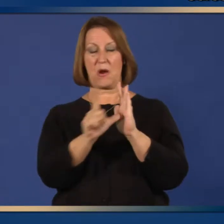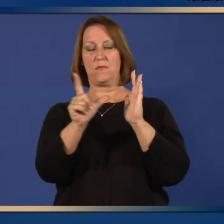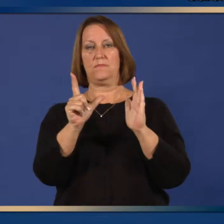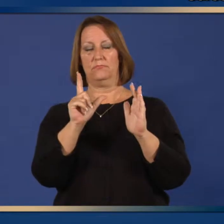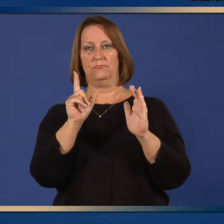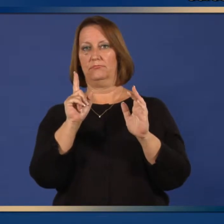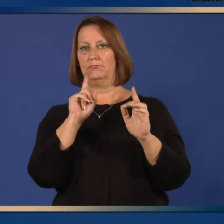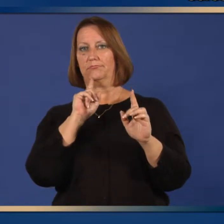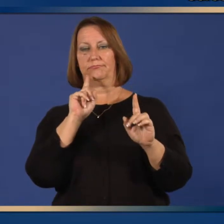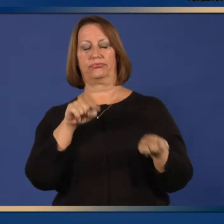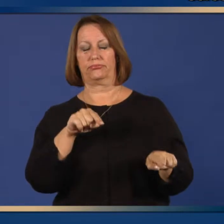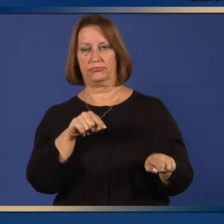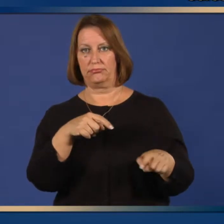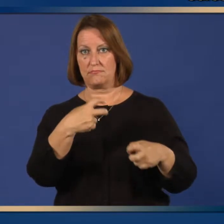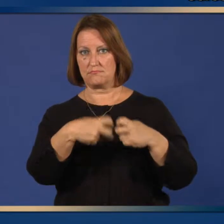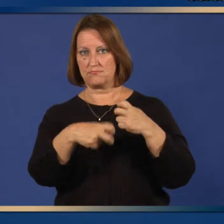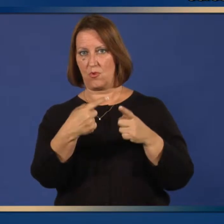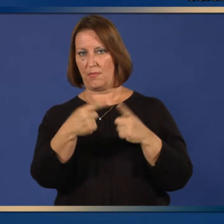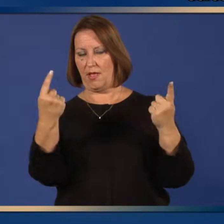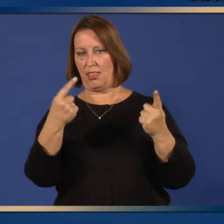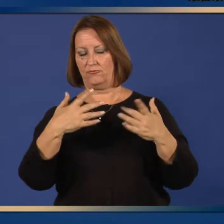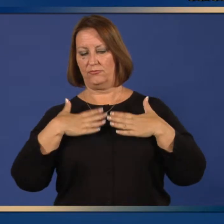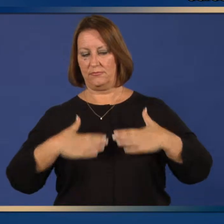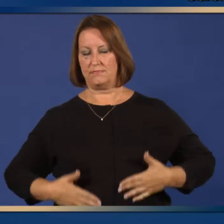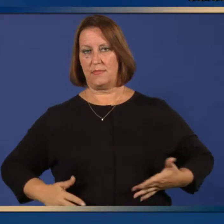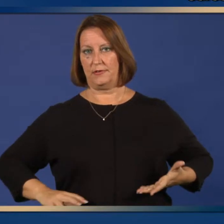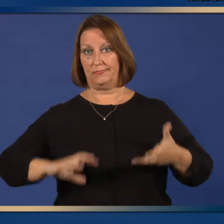have severe egg allergy.